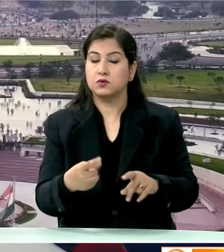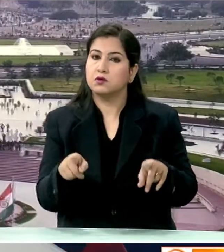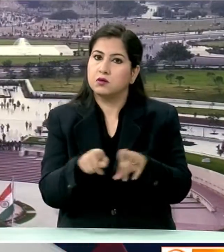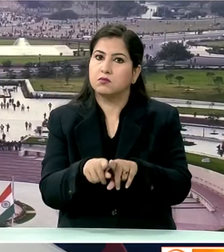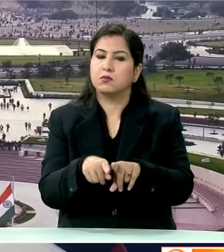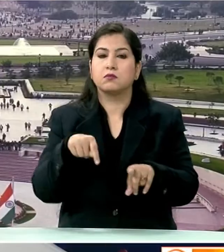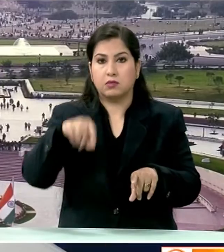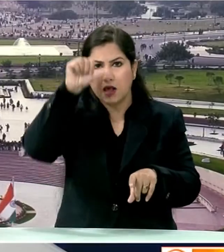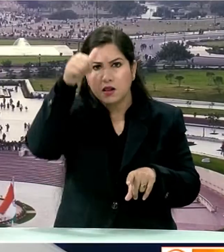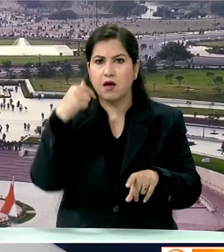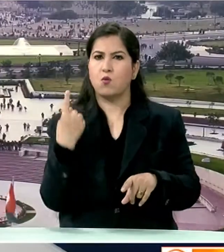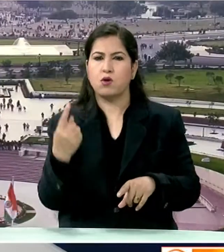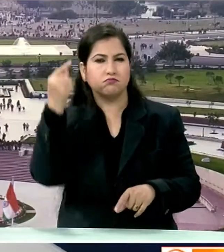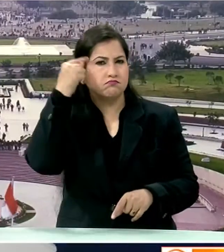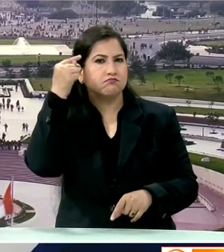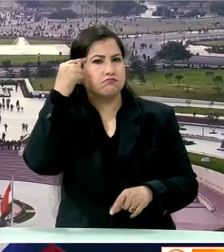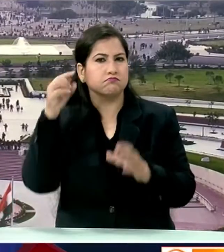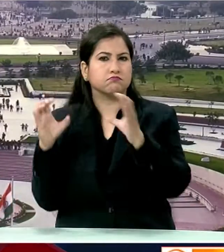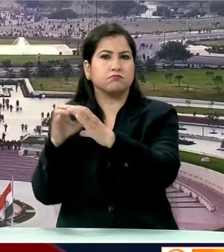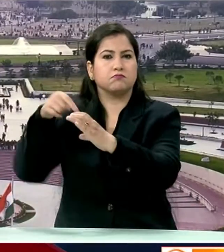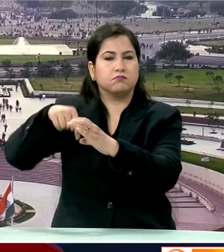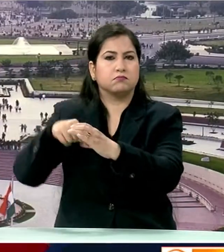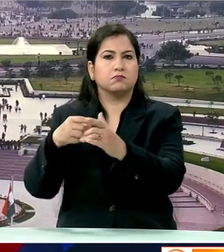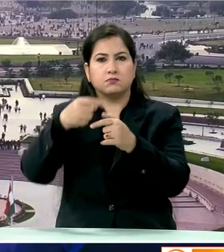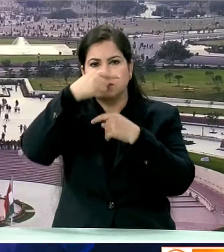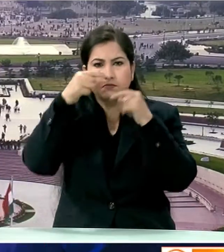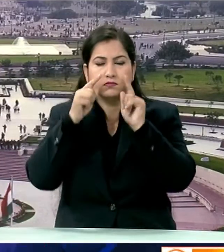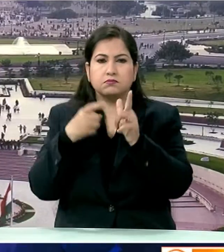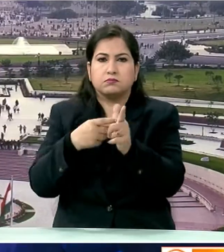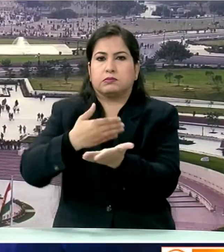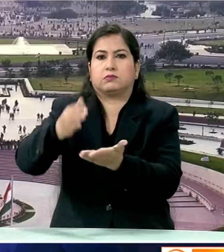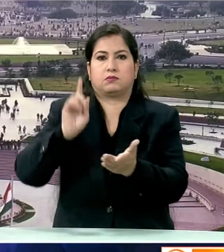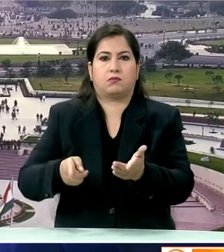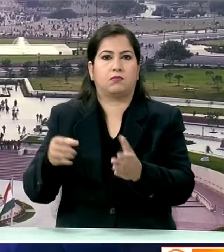said that India has a single-minded campaign against terrorism.